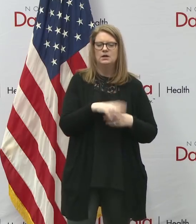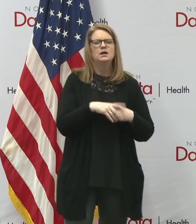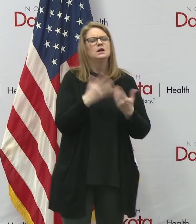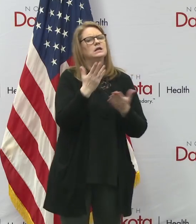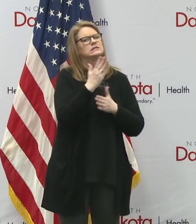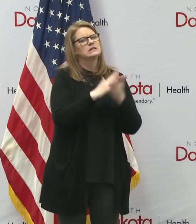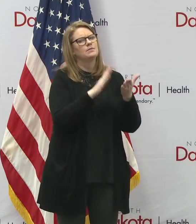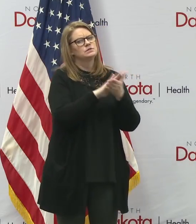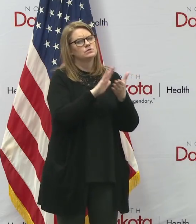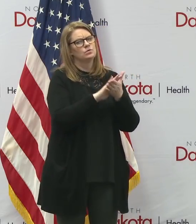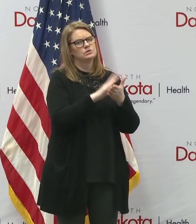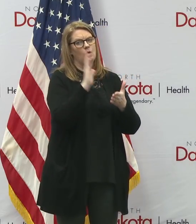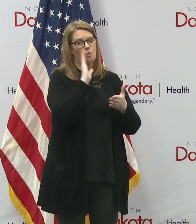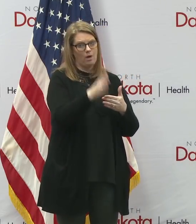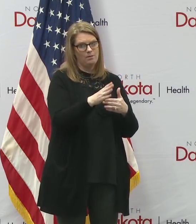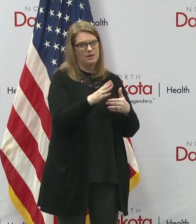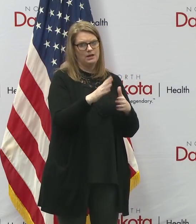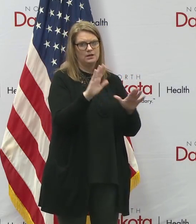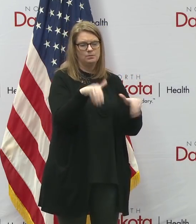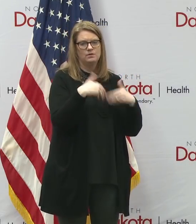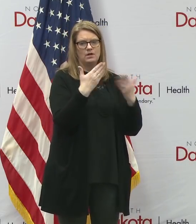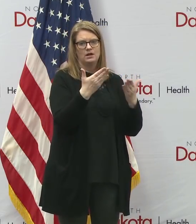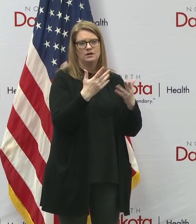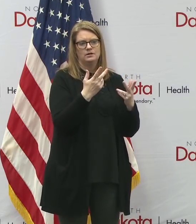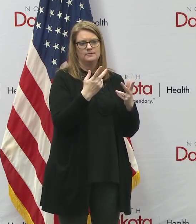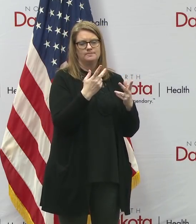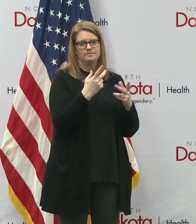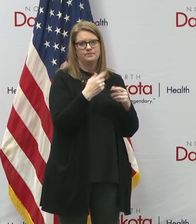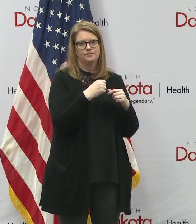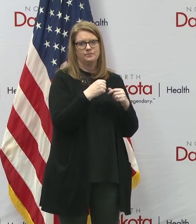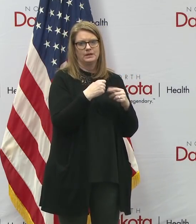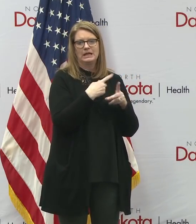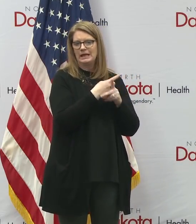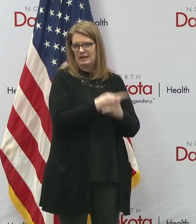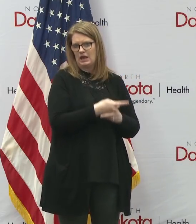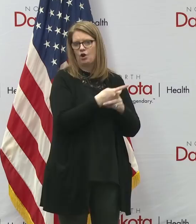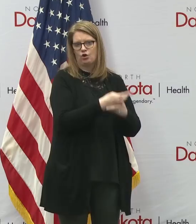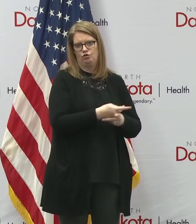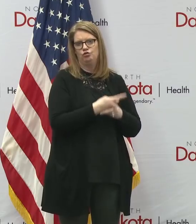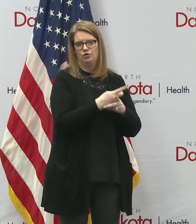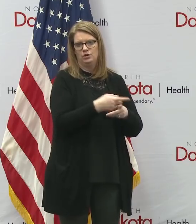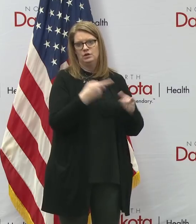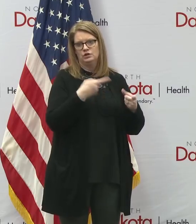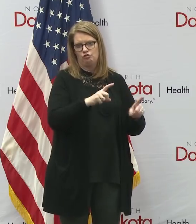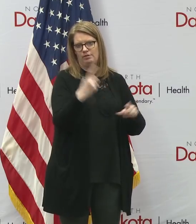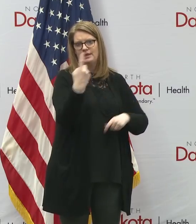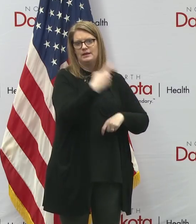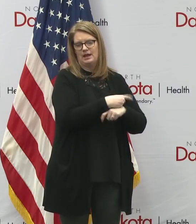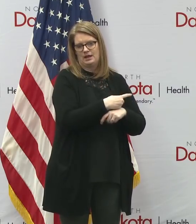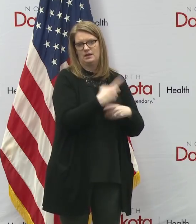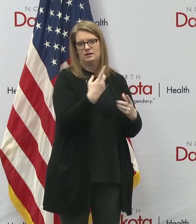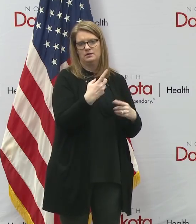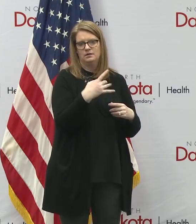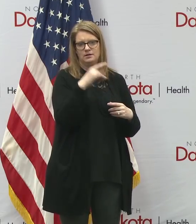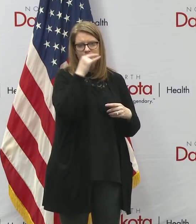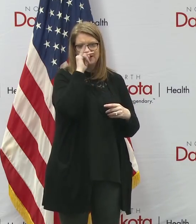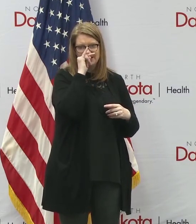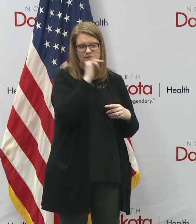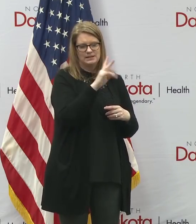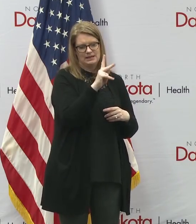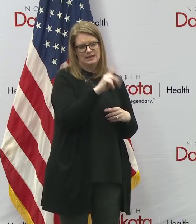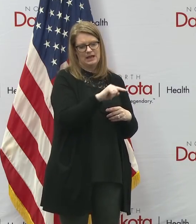schools are or will be providing care during the day for kids in the K